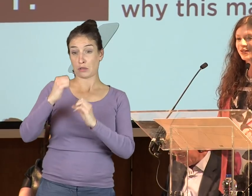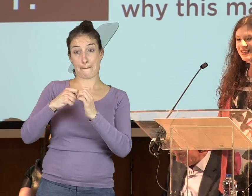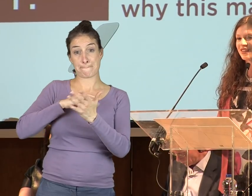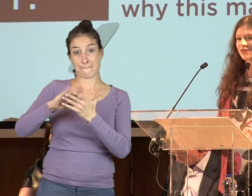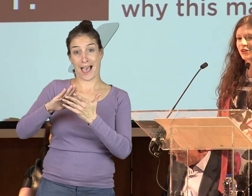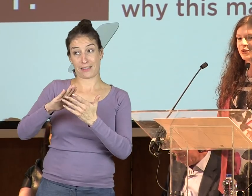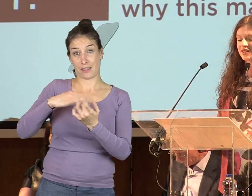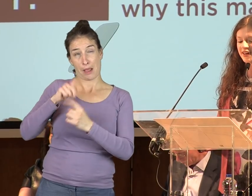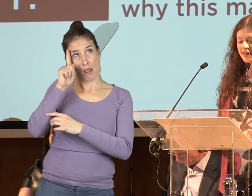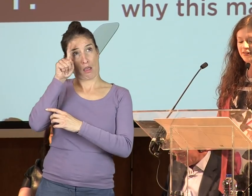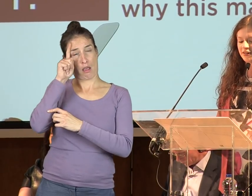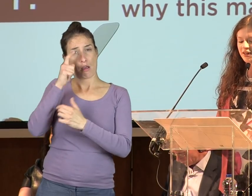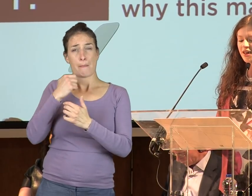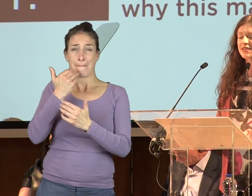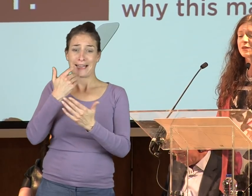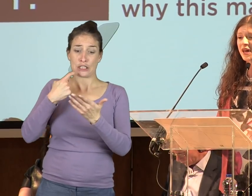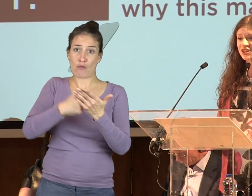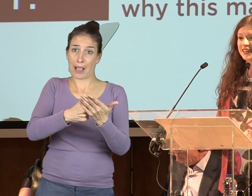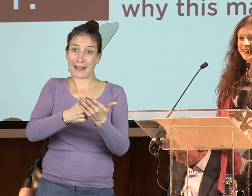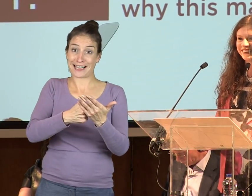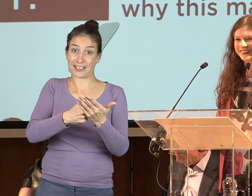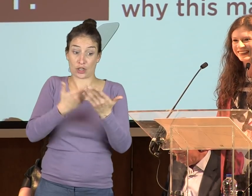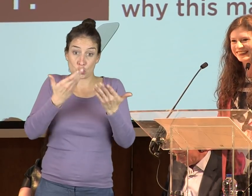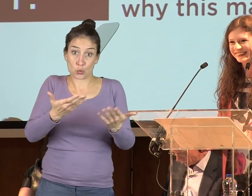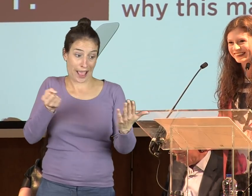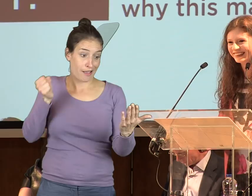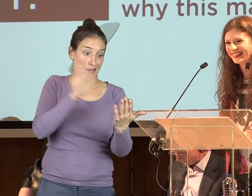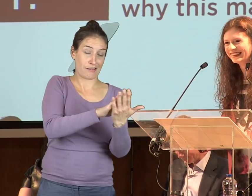are included in this document today, especially...